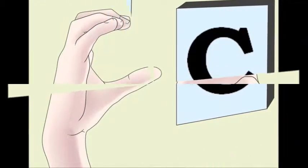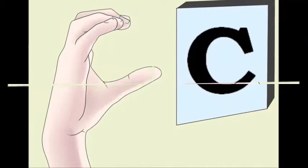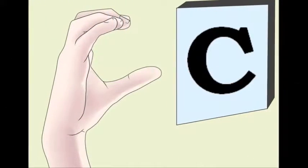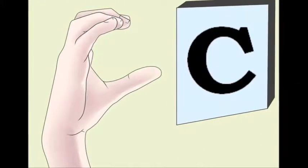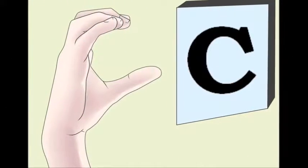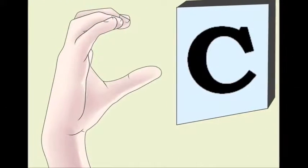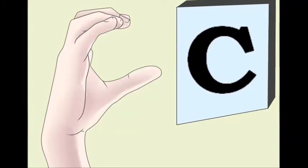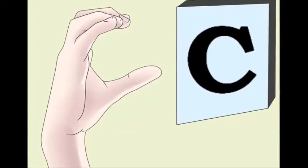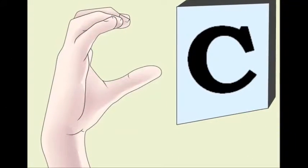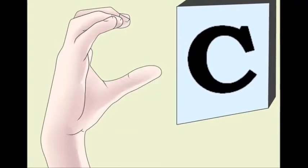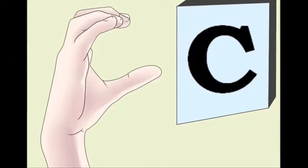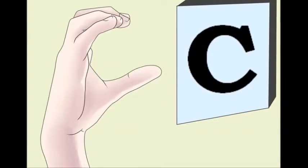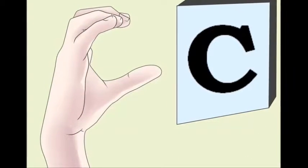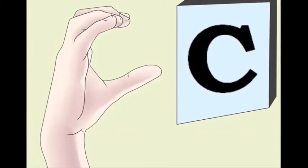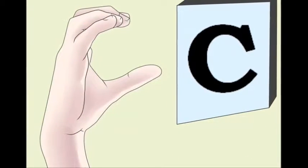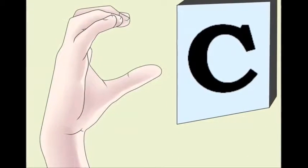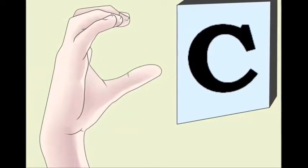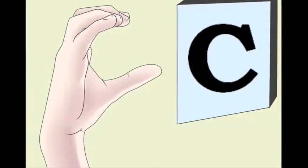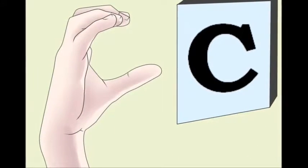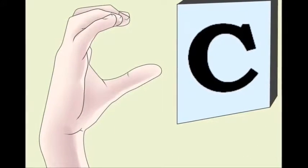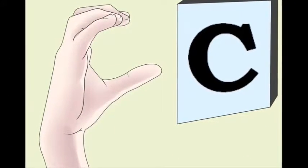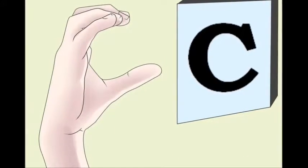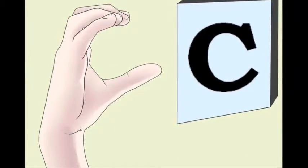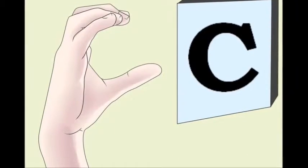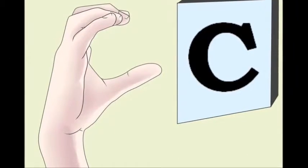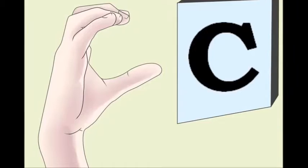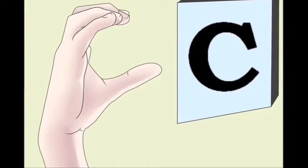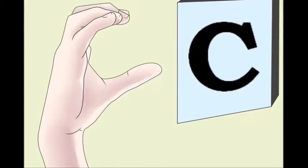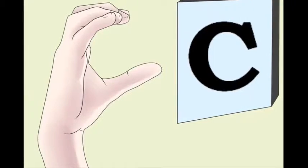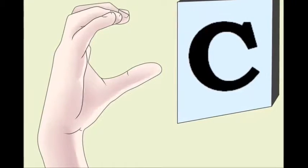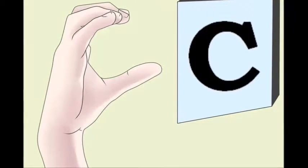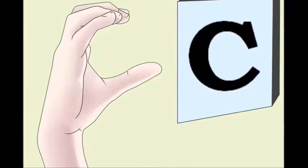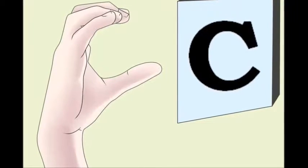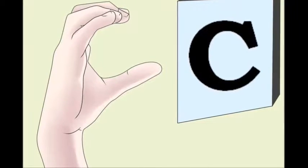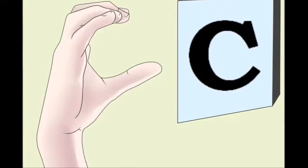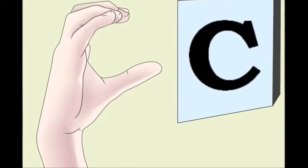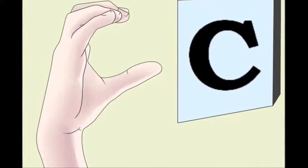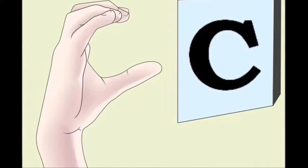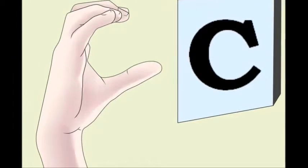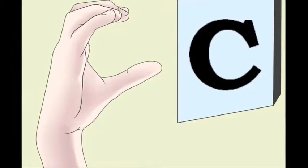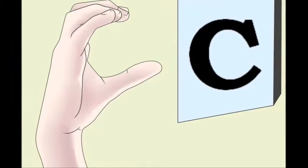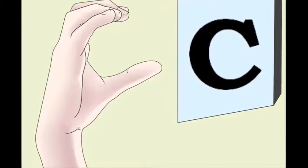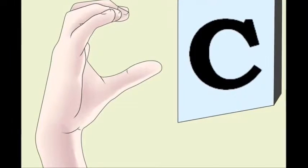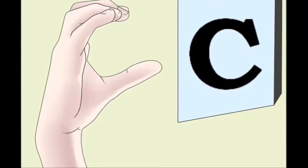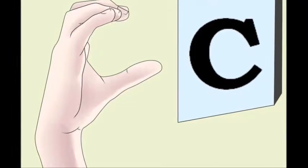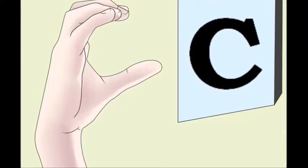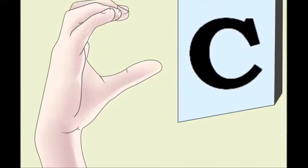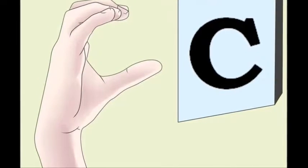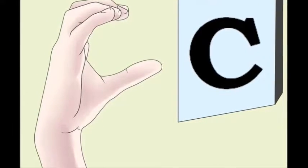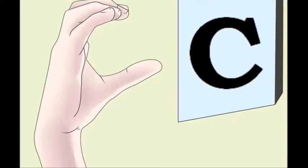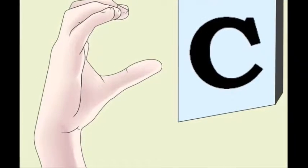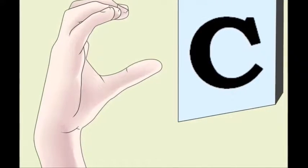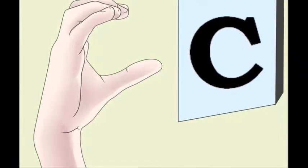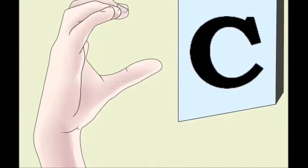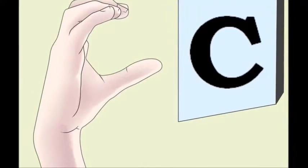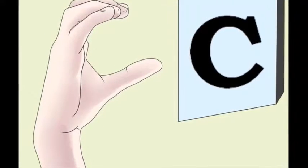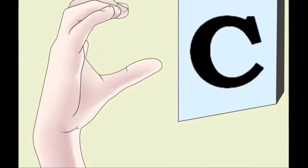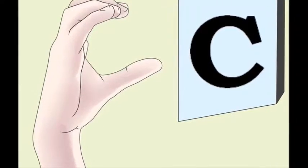alphabet, which used in the United States, Canada, Malaysia, Germany, Austria, Norway, en